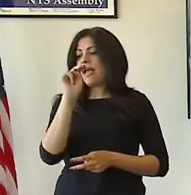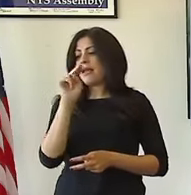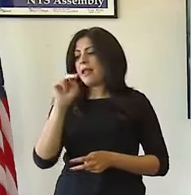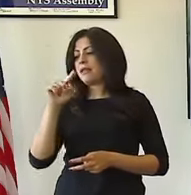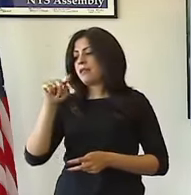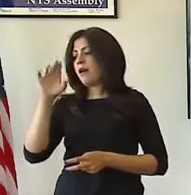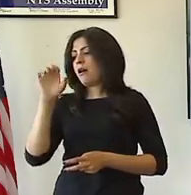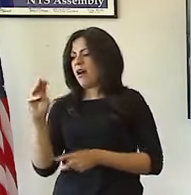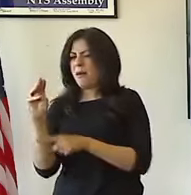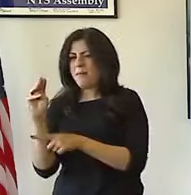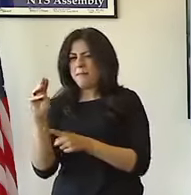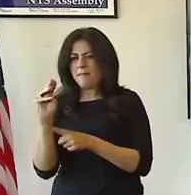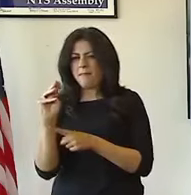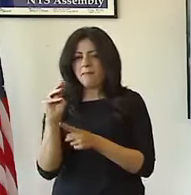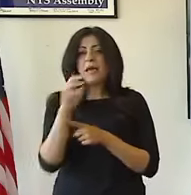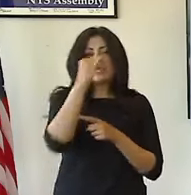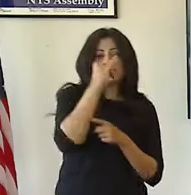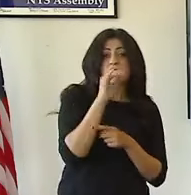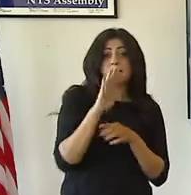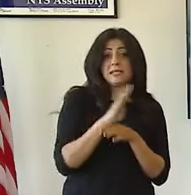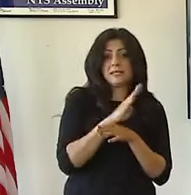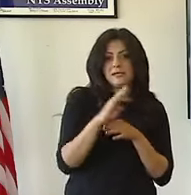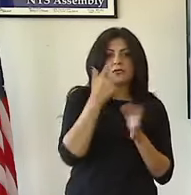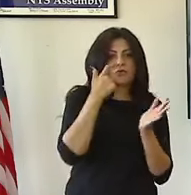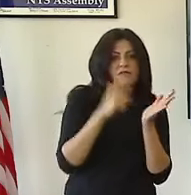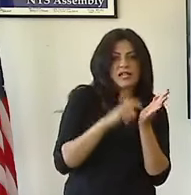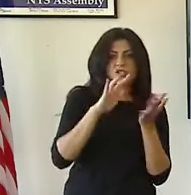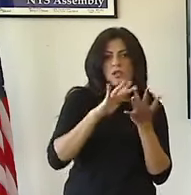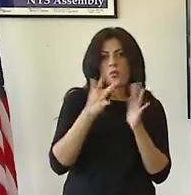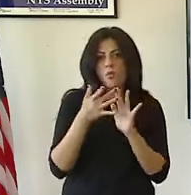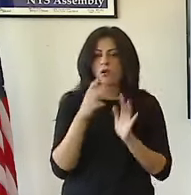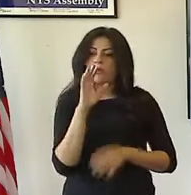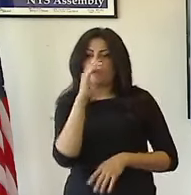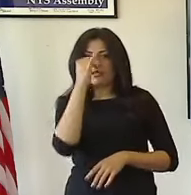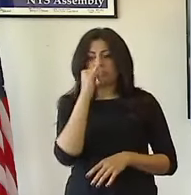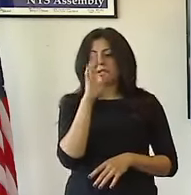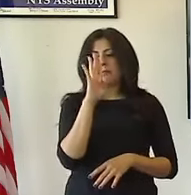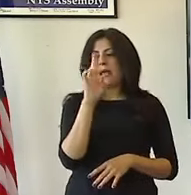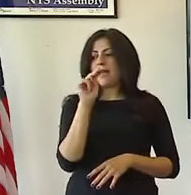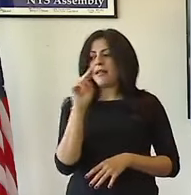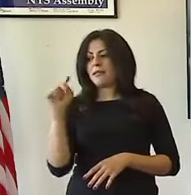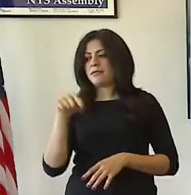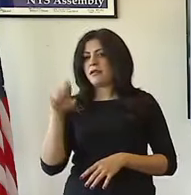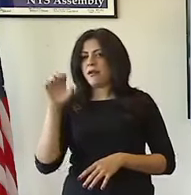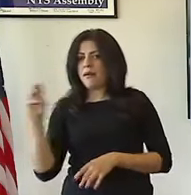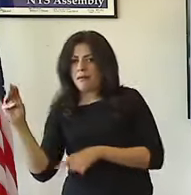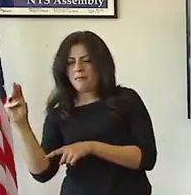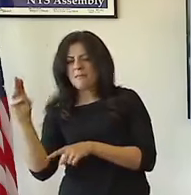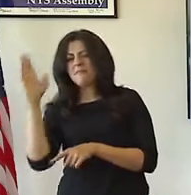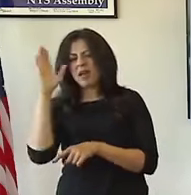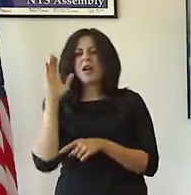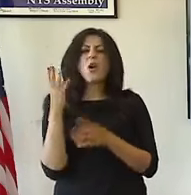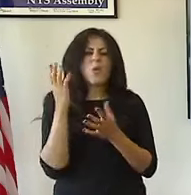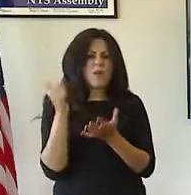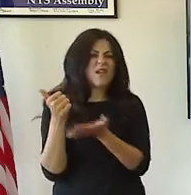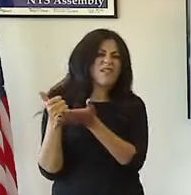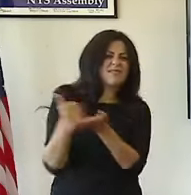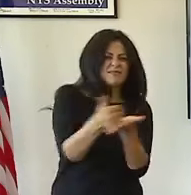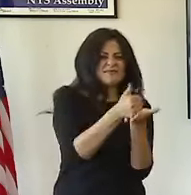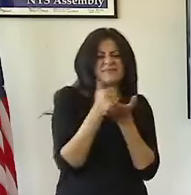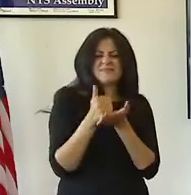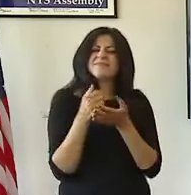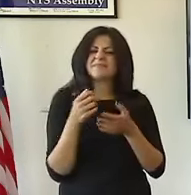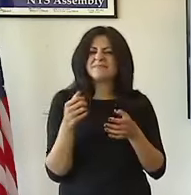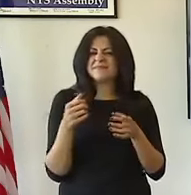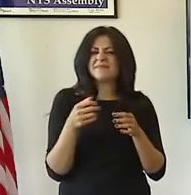DuchessBNN.com, the Dutchess Business Notification Network, DuchessBNN.com. We'll try to give you some guidance and be of some assistance to you.